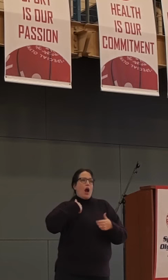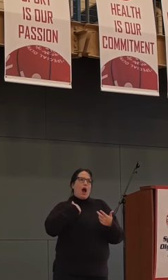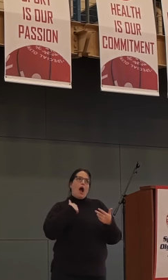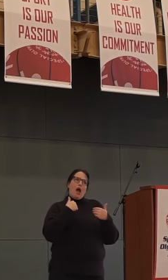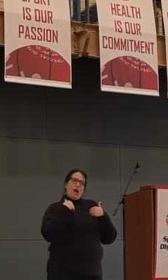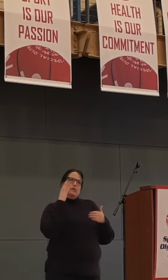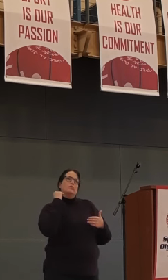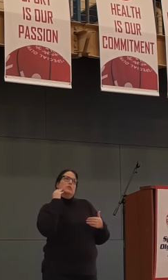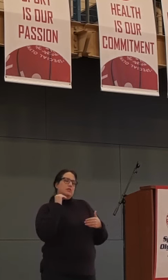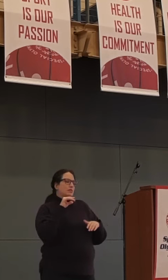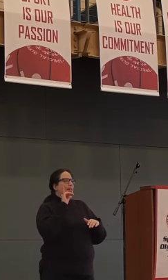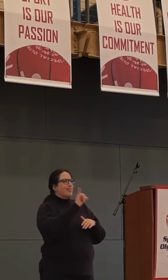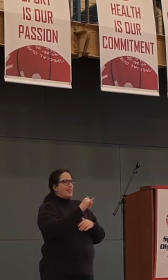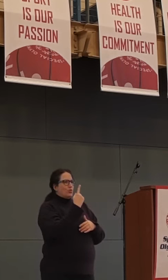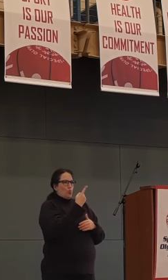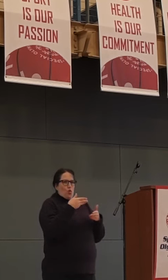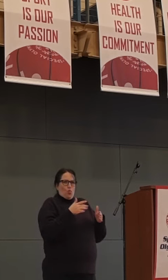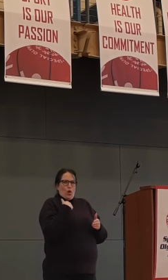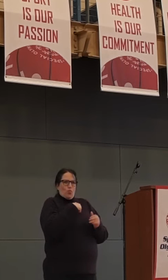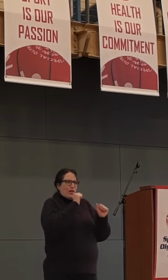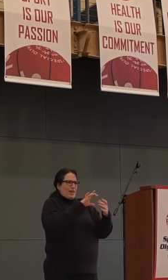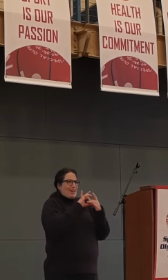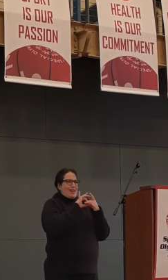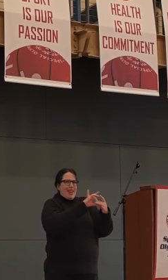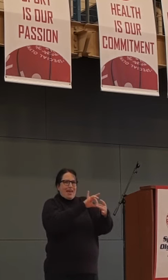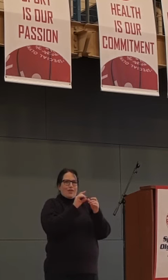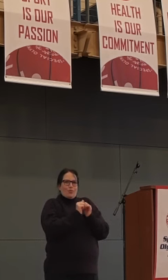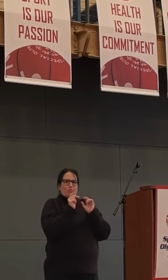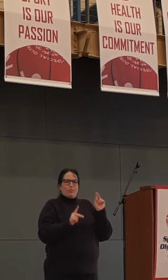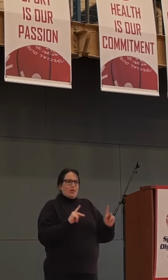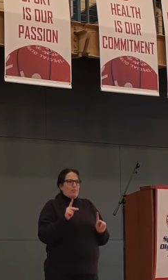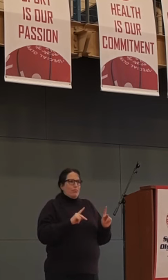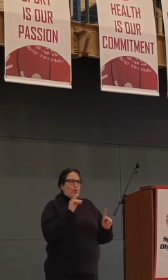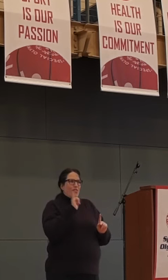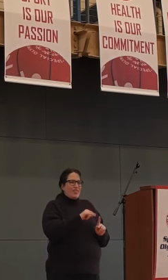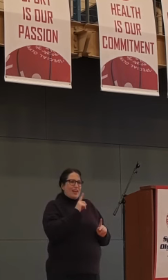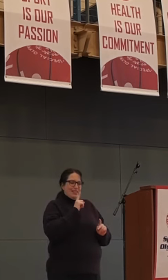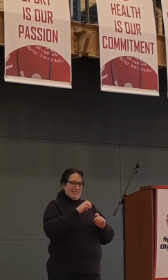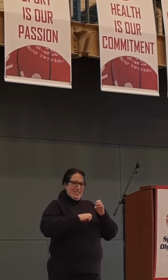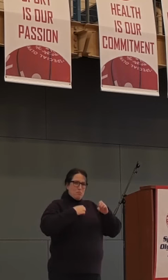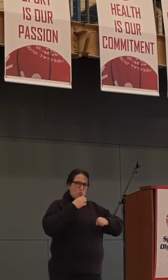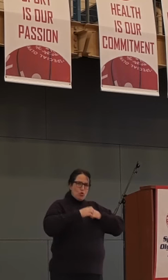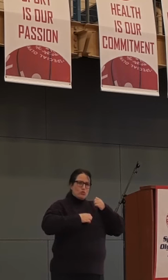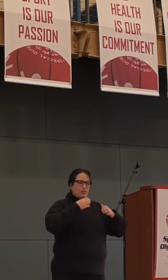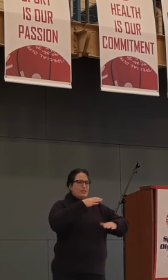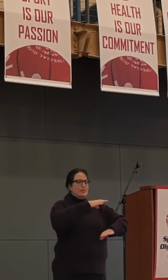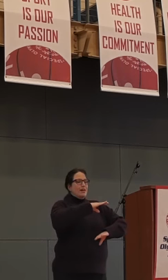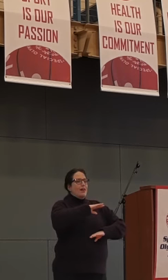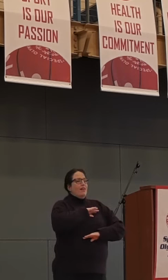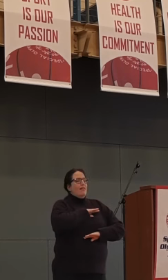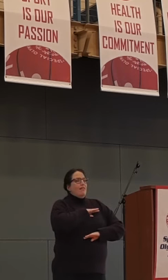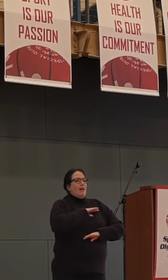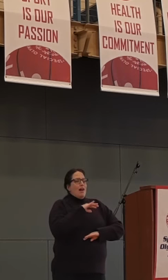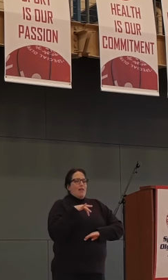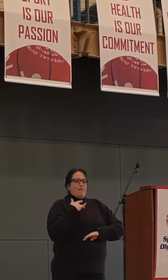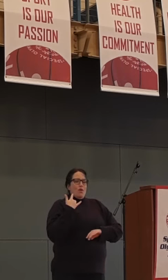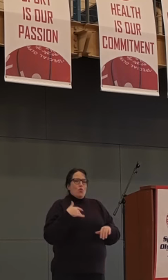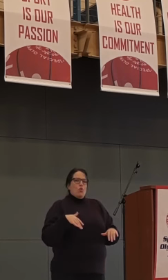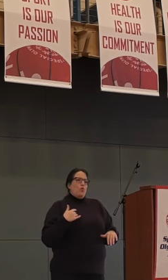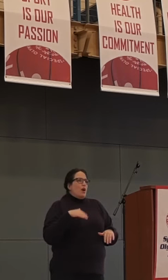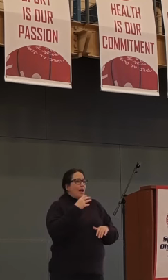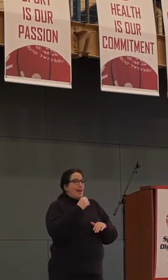connect. It's creatively and socially, emotionally satisfying. Provides opportunities